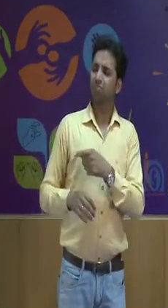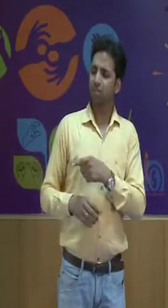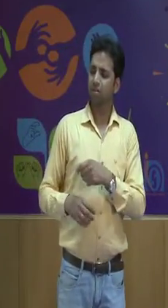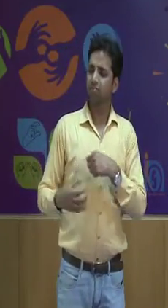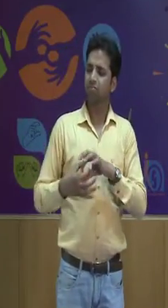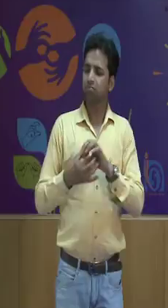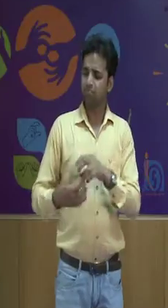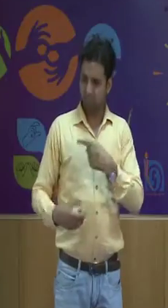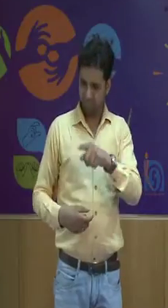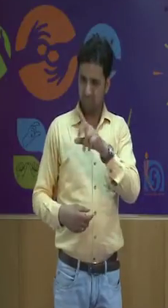with them.